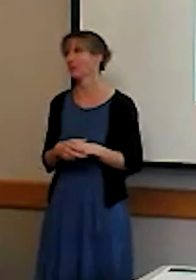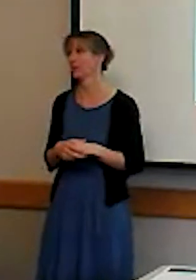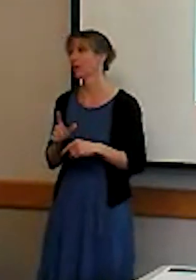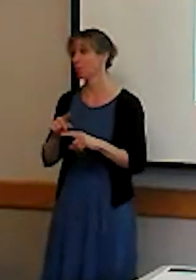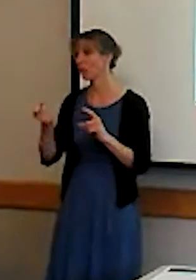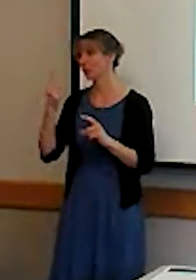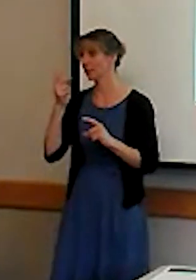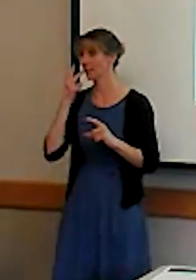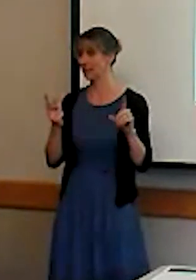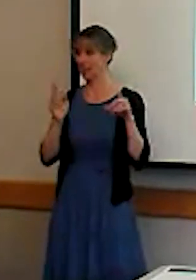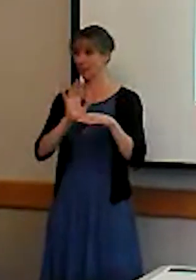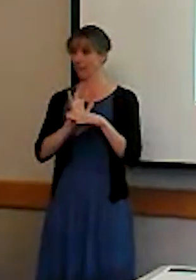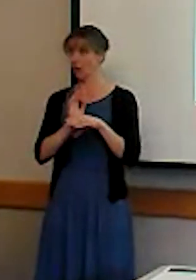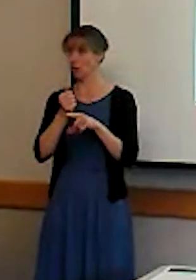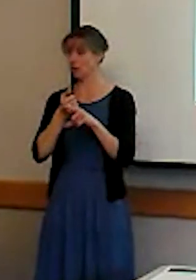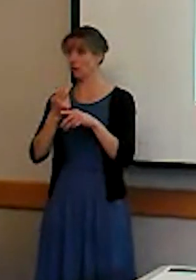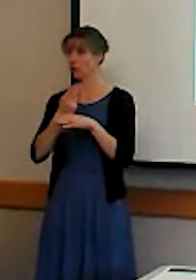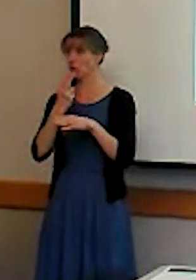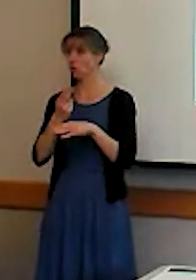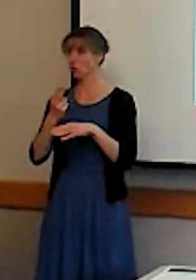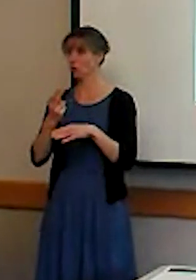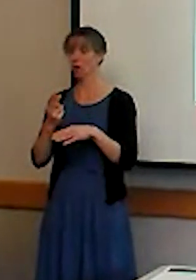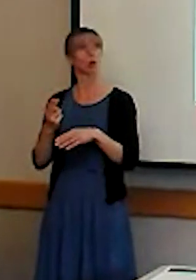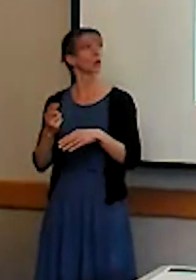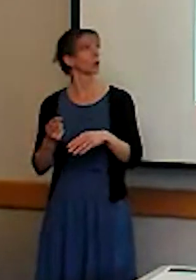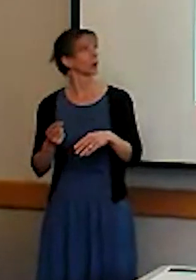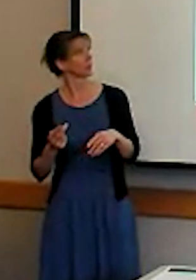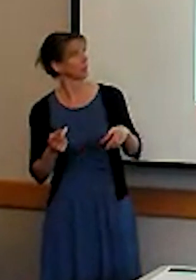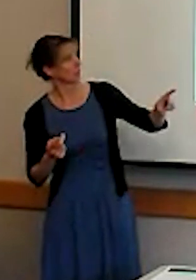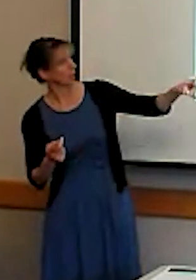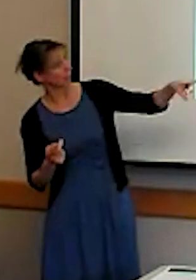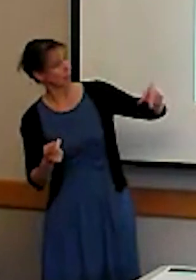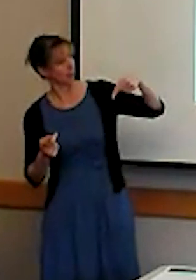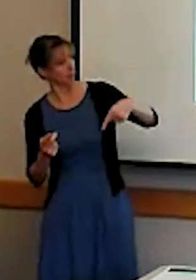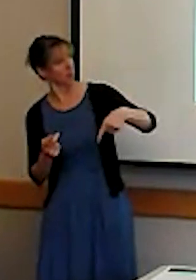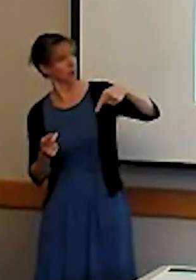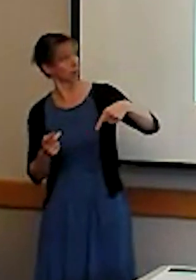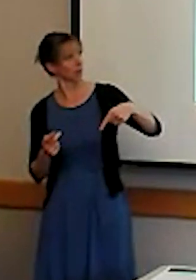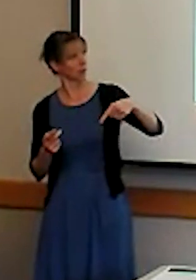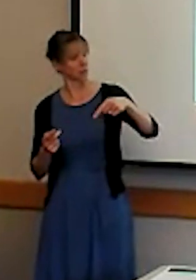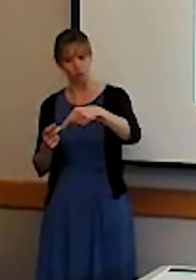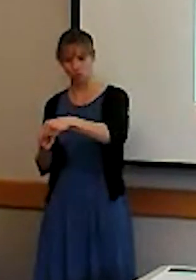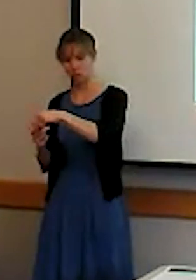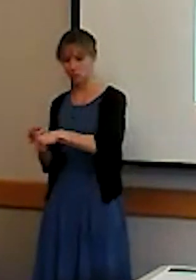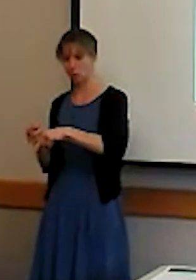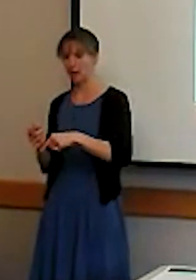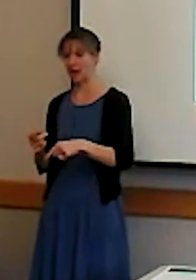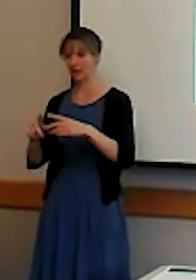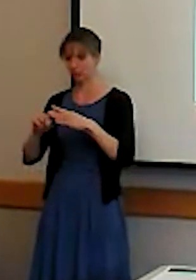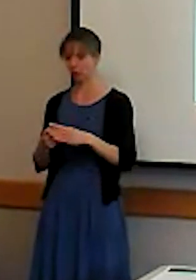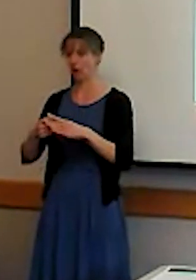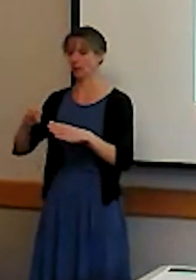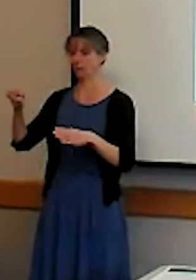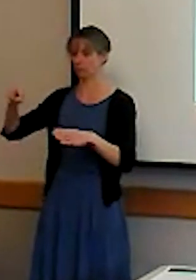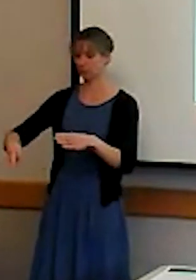But you could see in that video that she used that one finger on that hand to hit those flat plates. And that's what activated